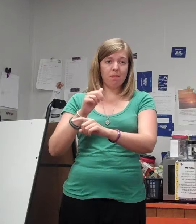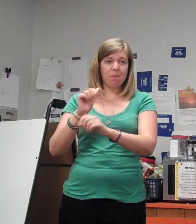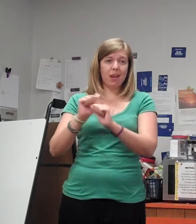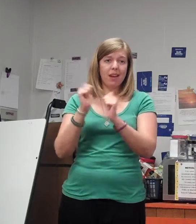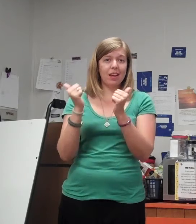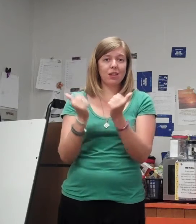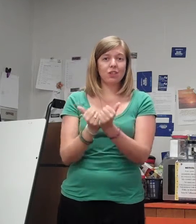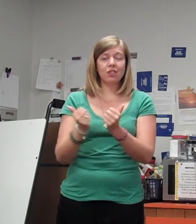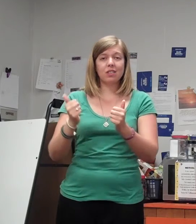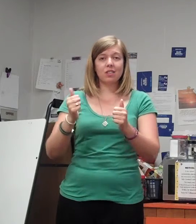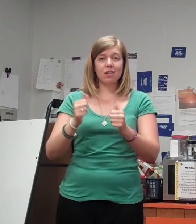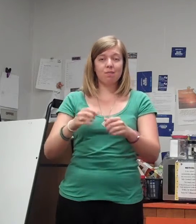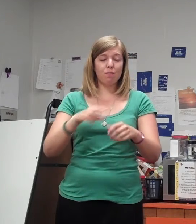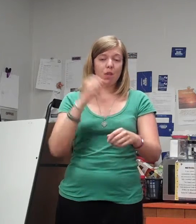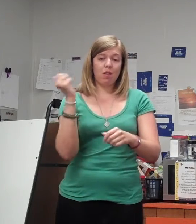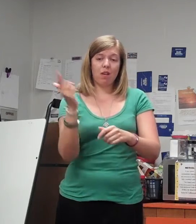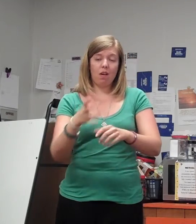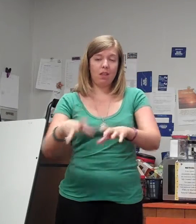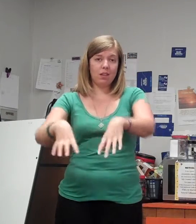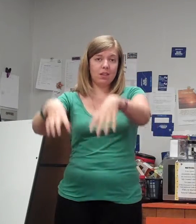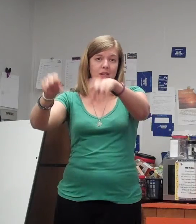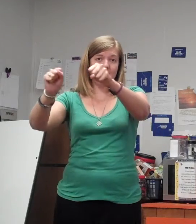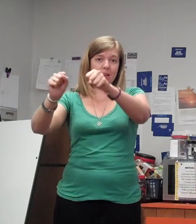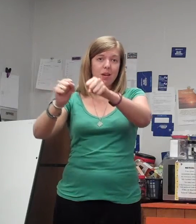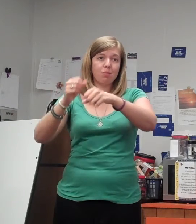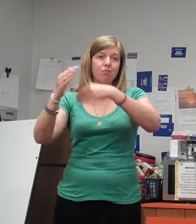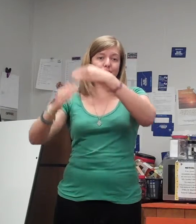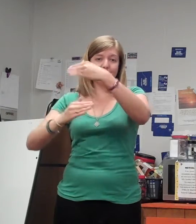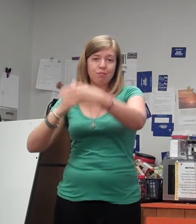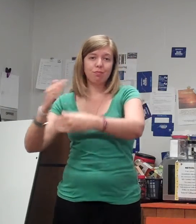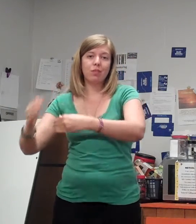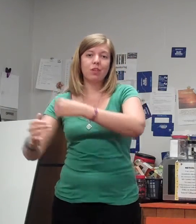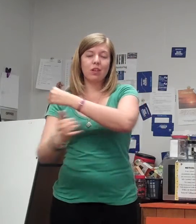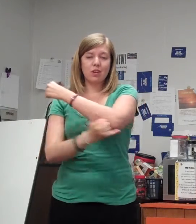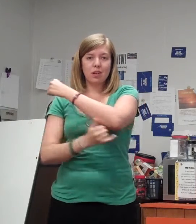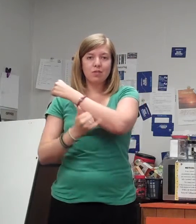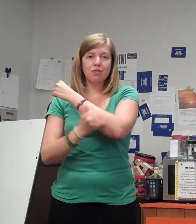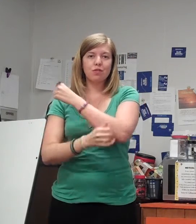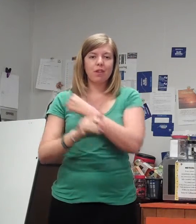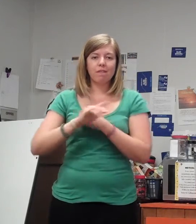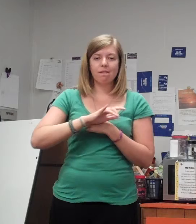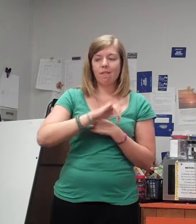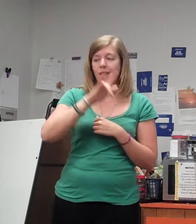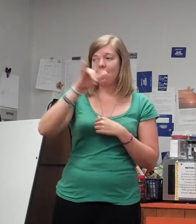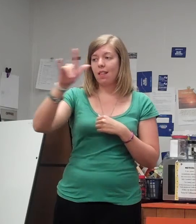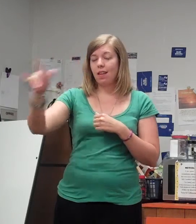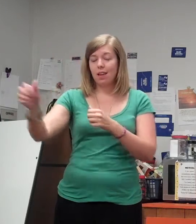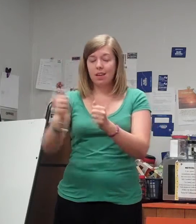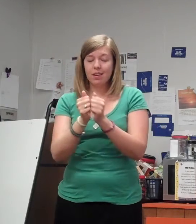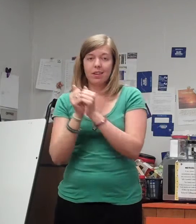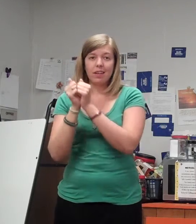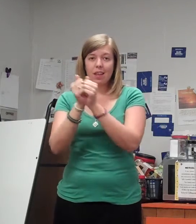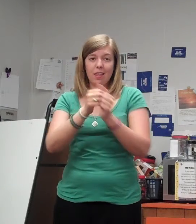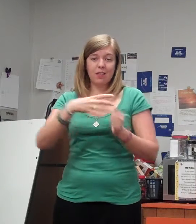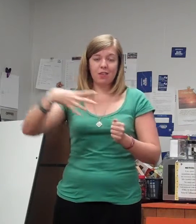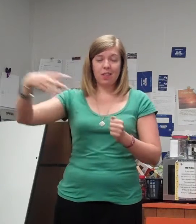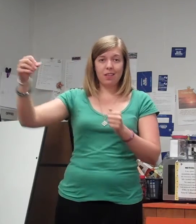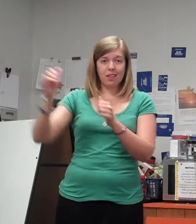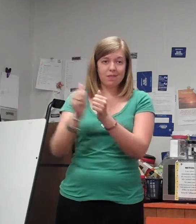and they kind of go through the country together, fly there together, leave there together, all of that. Our